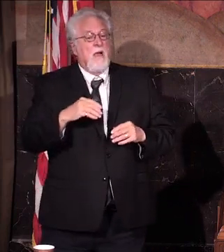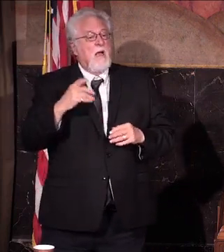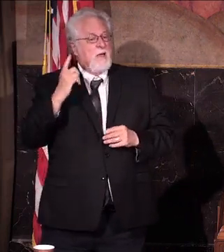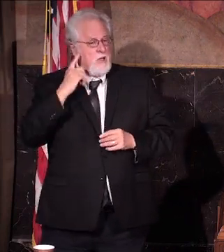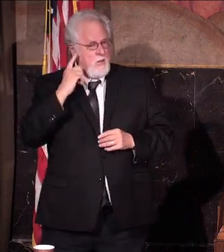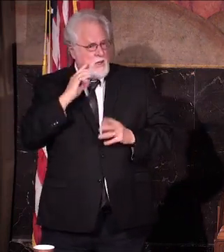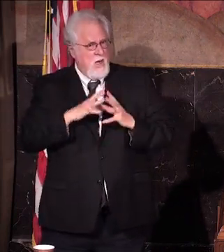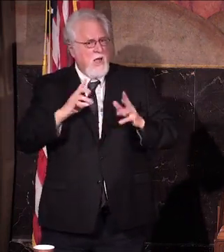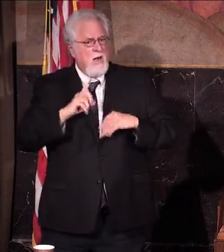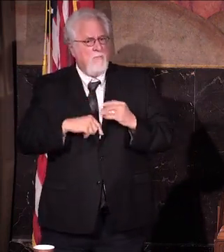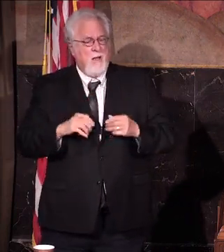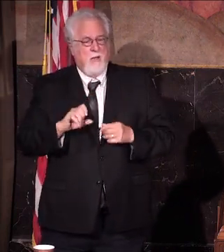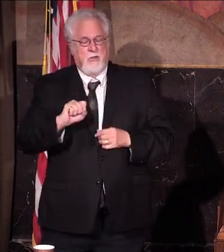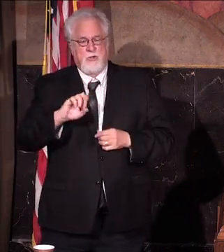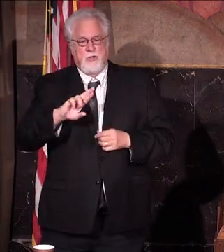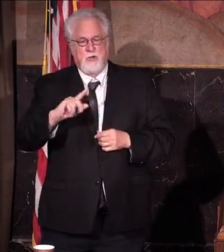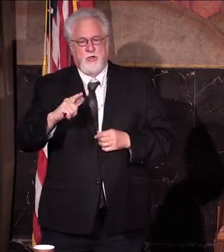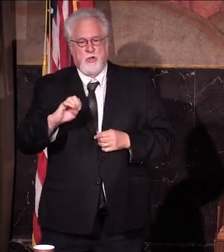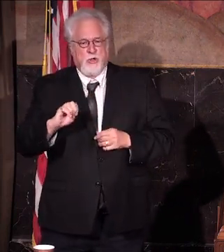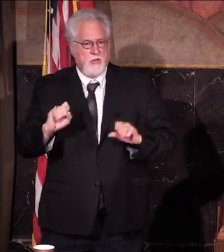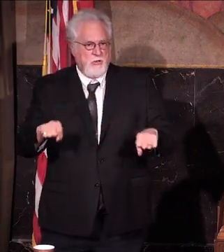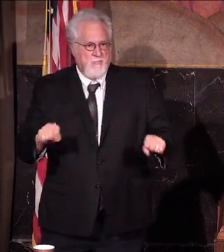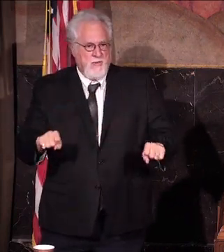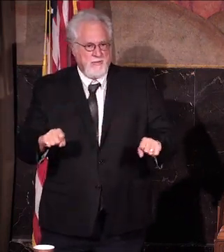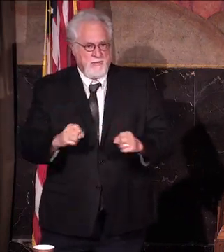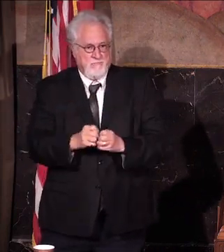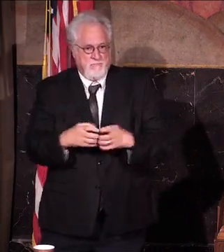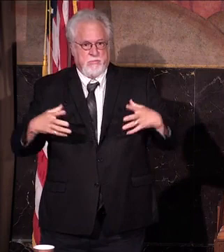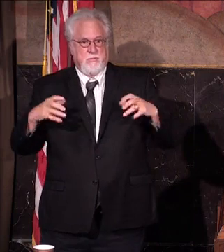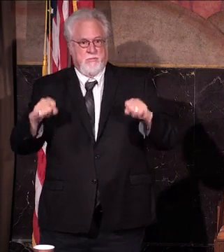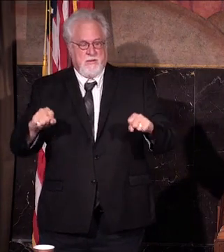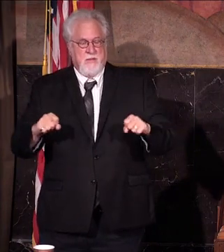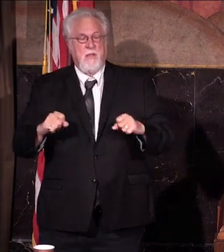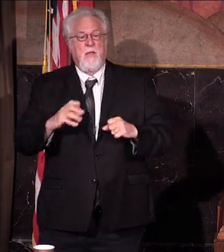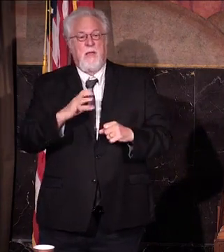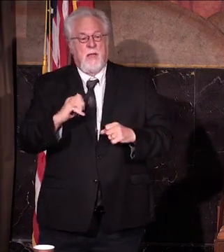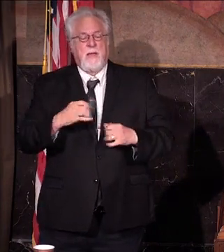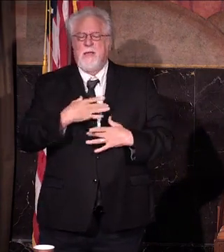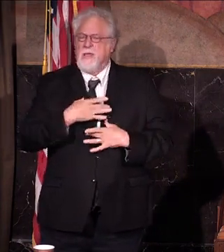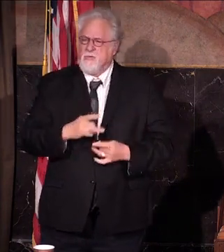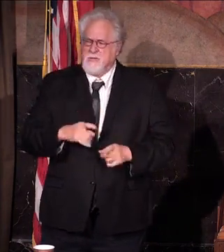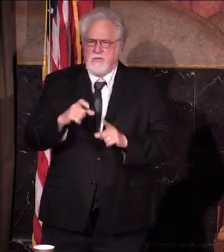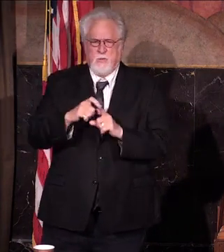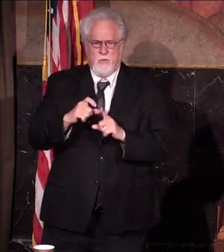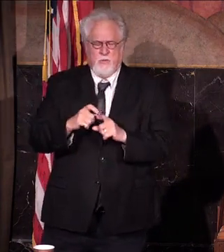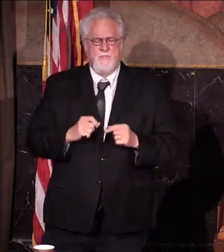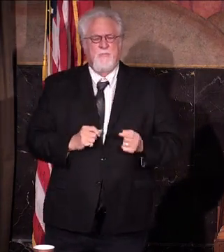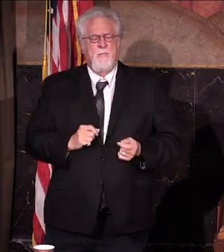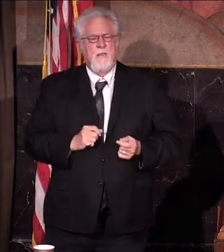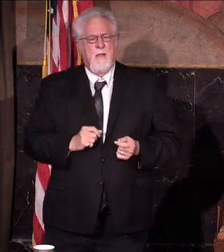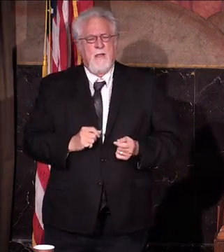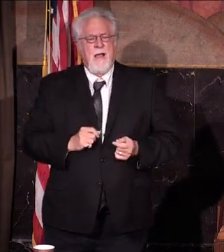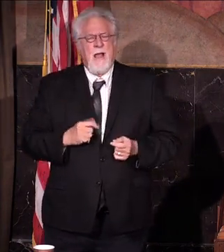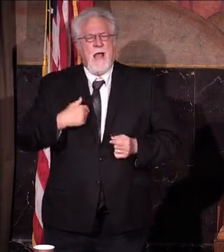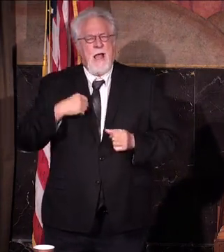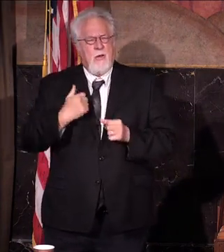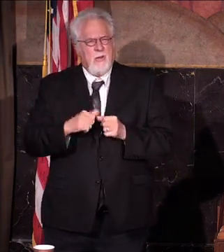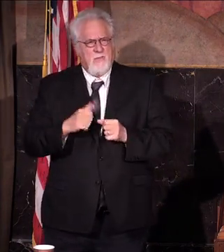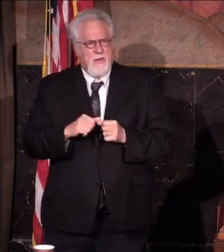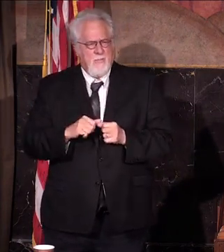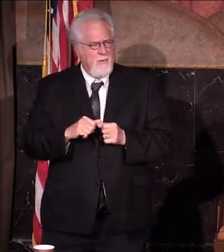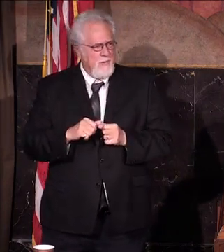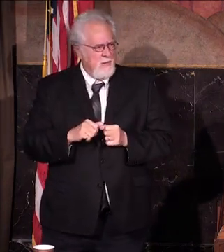about surge capacity, and it's really an interesting term. I remember getting